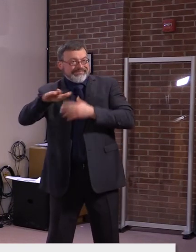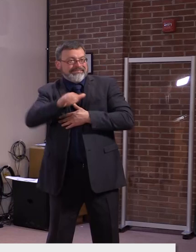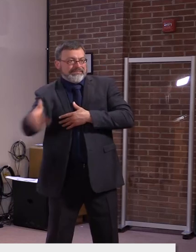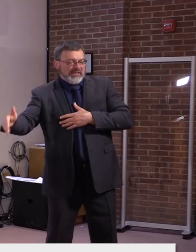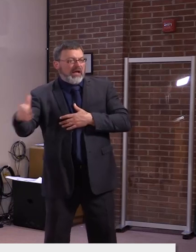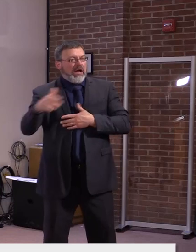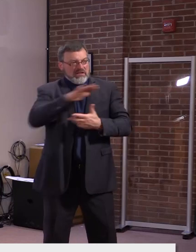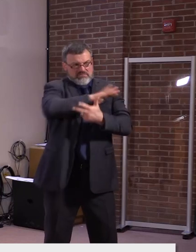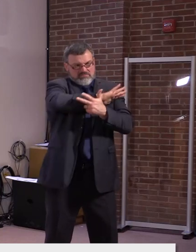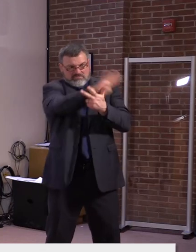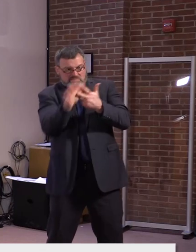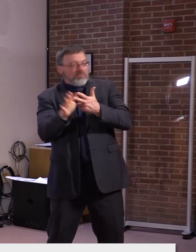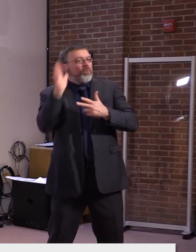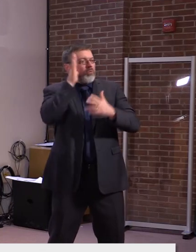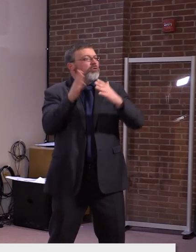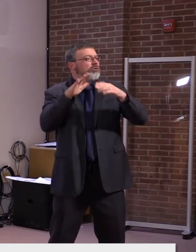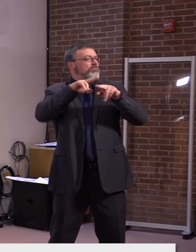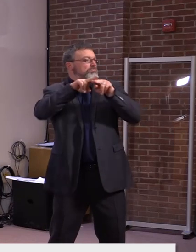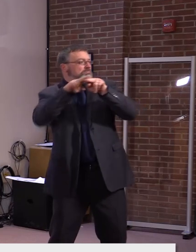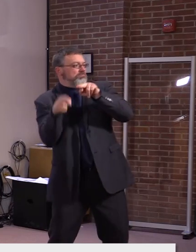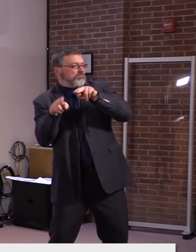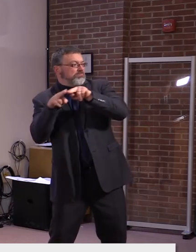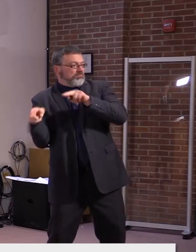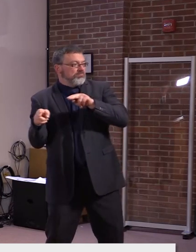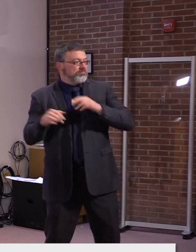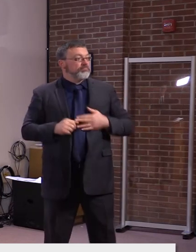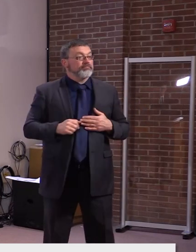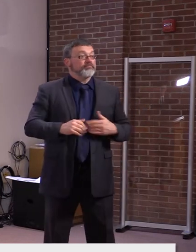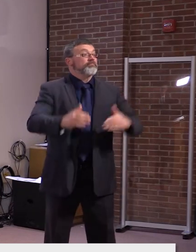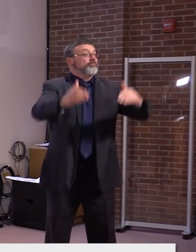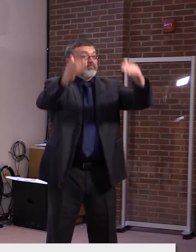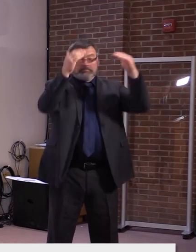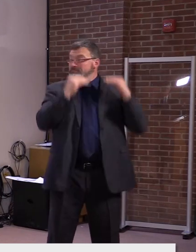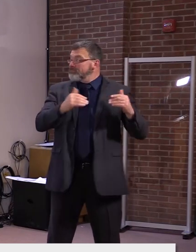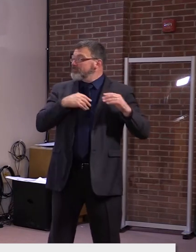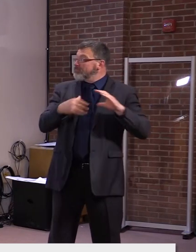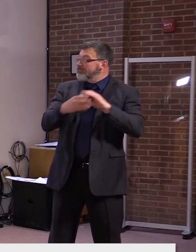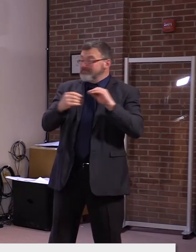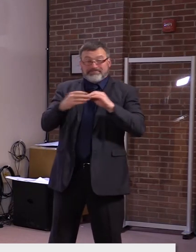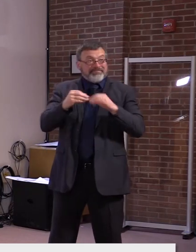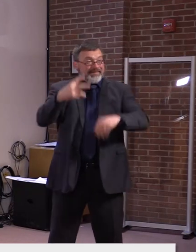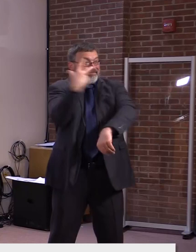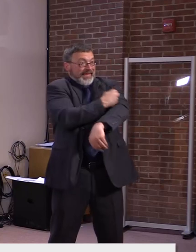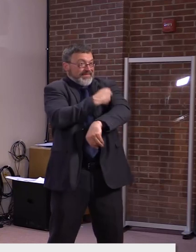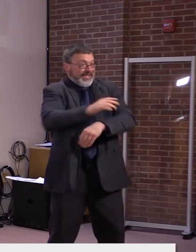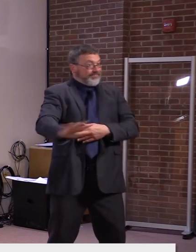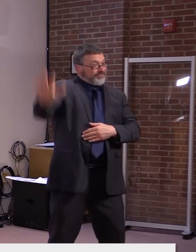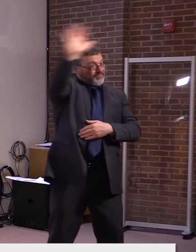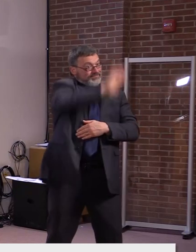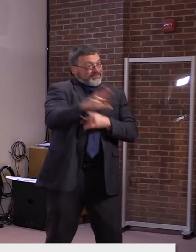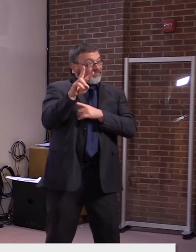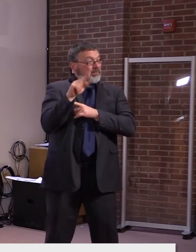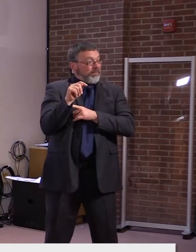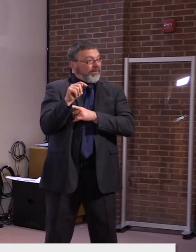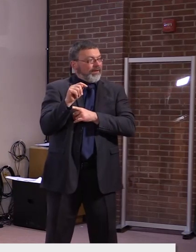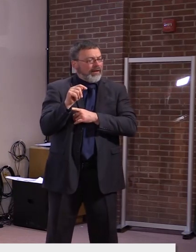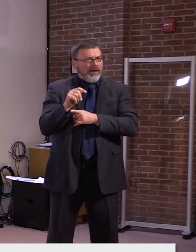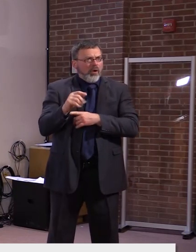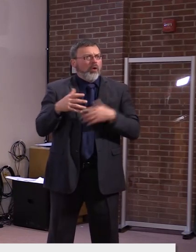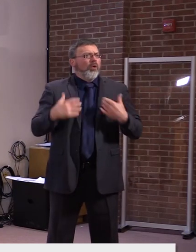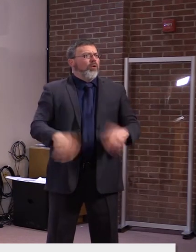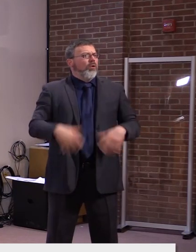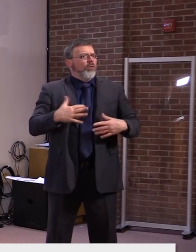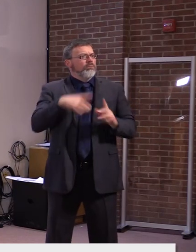Turning over to vaccinations, we can see that we continue to have a pretty good clip of people getting vaccinated on a daily